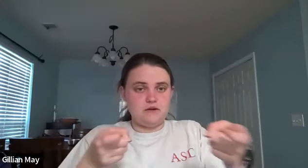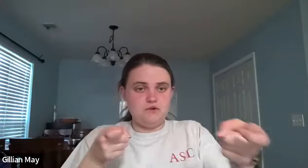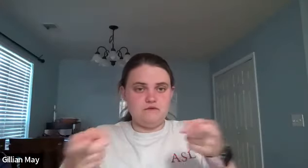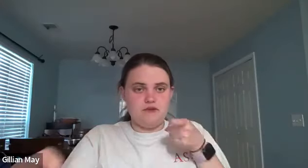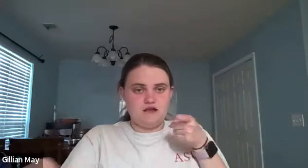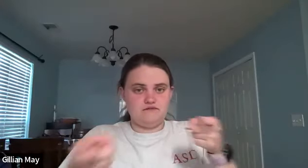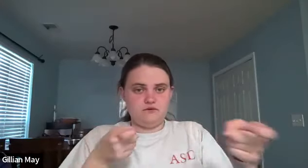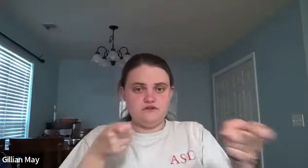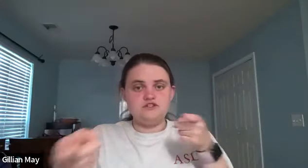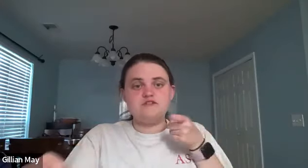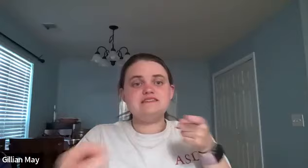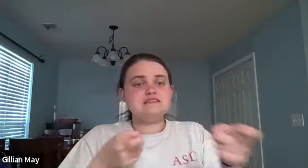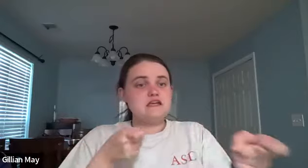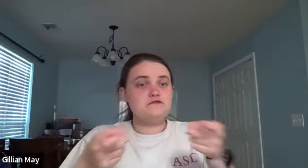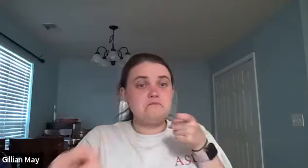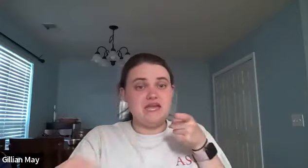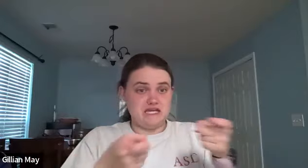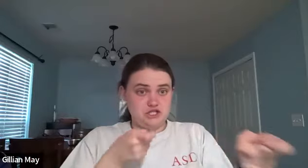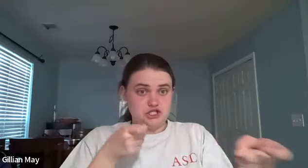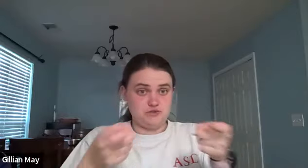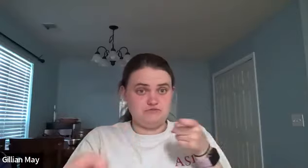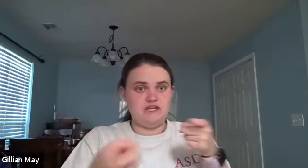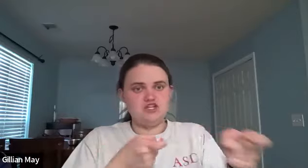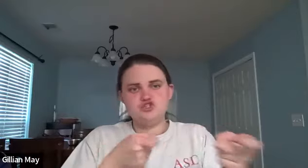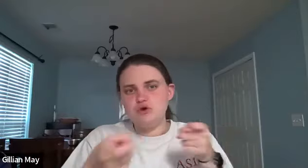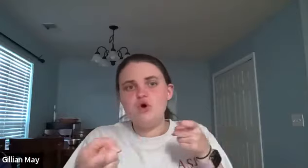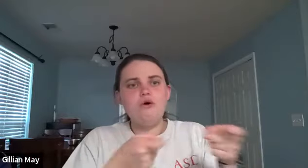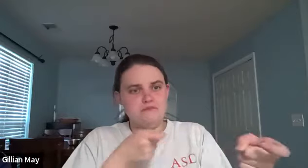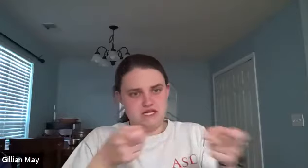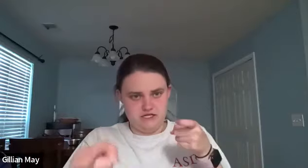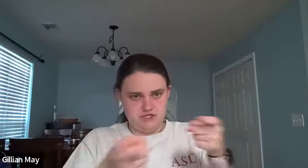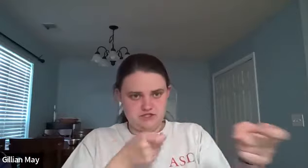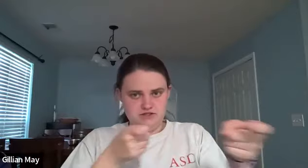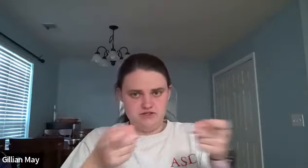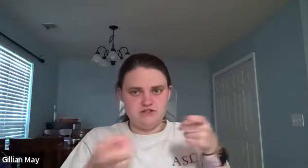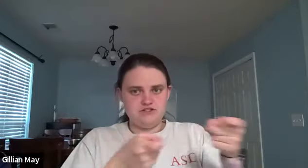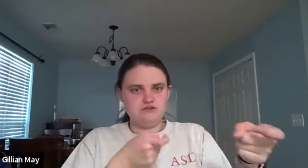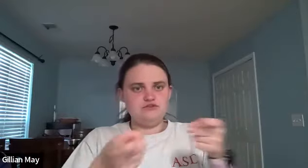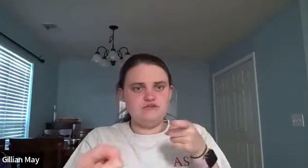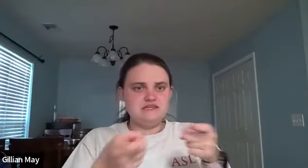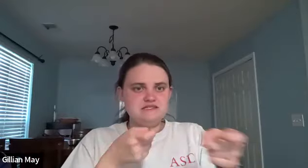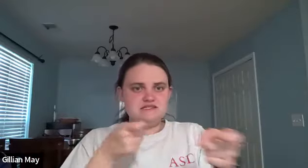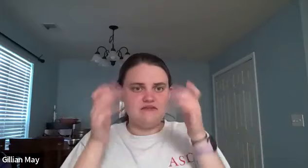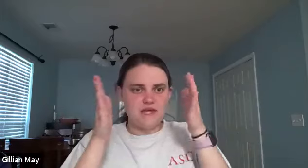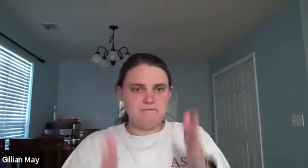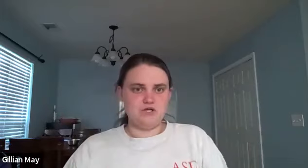to move them back and forth. So this is the sign for manage, like control, manage. So you'll do this and then person,